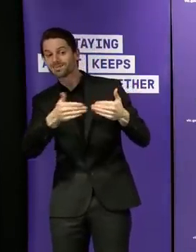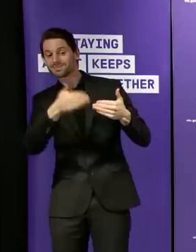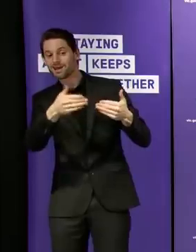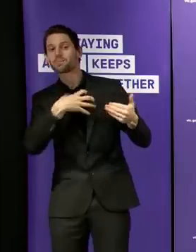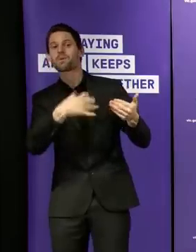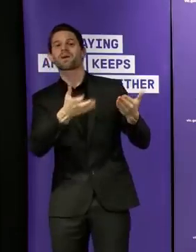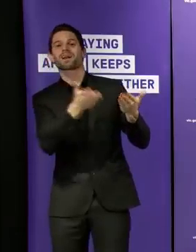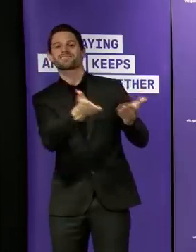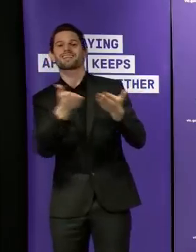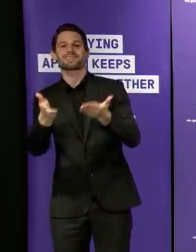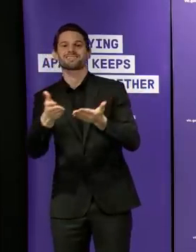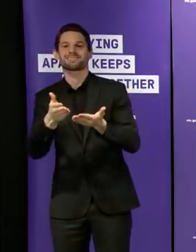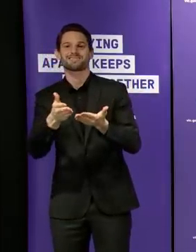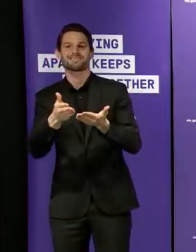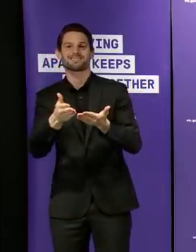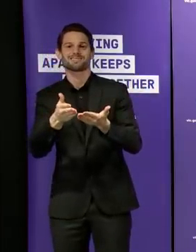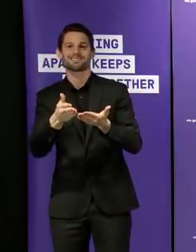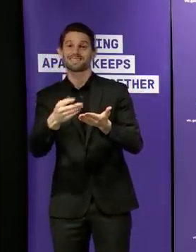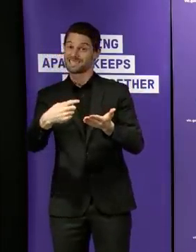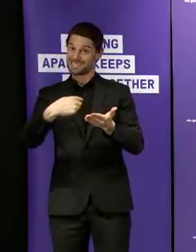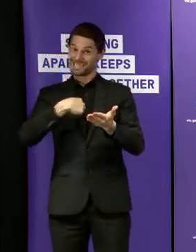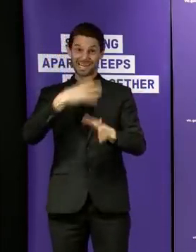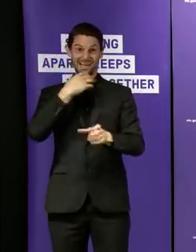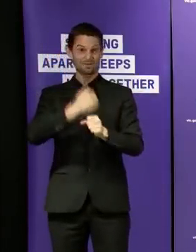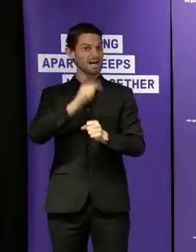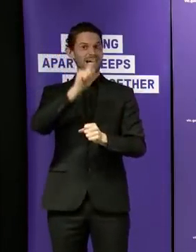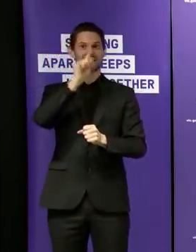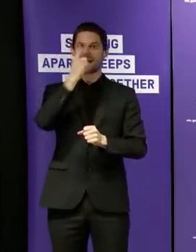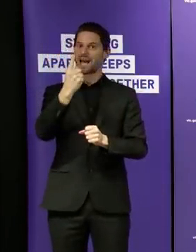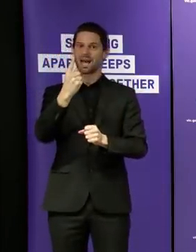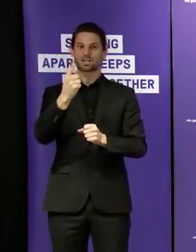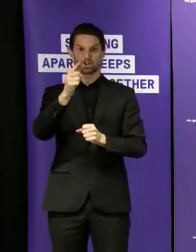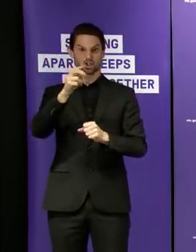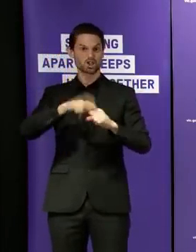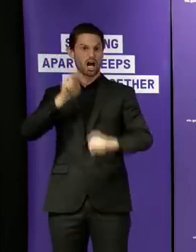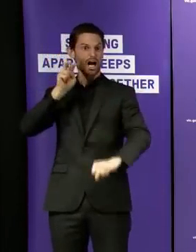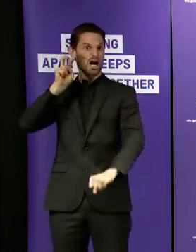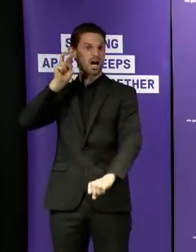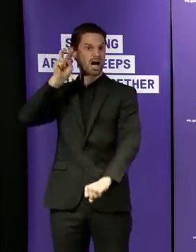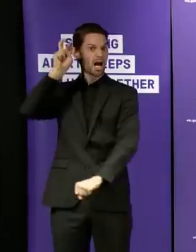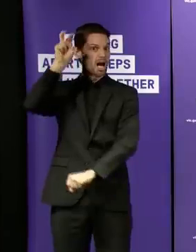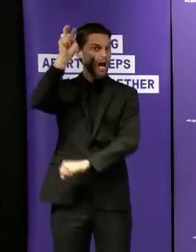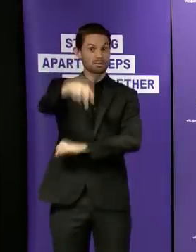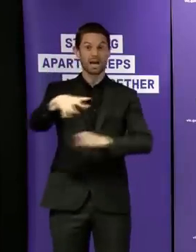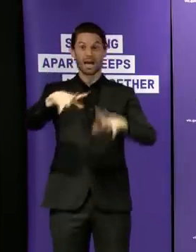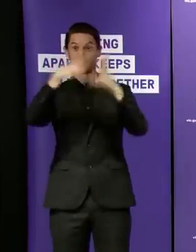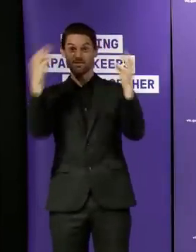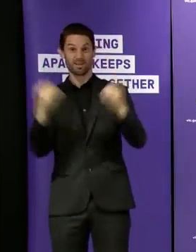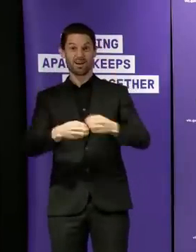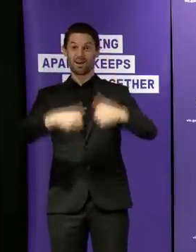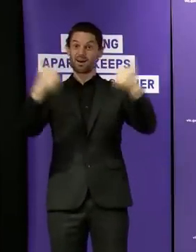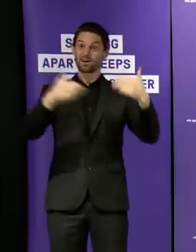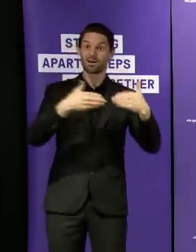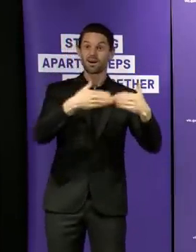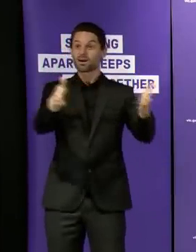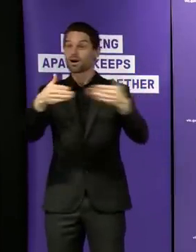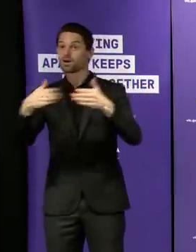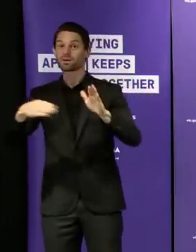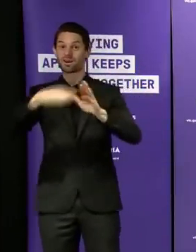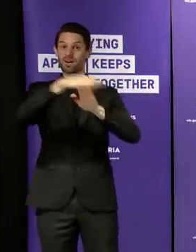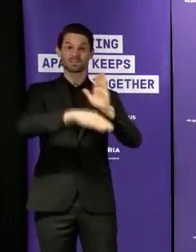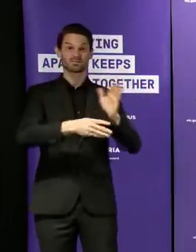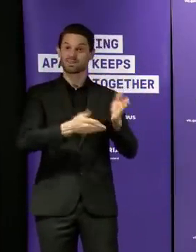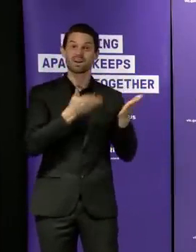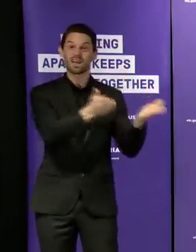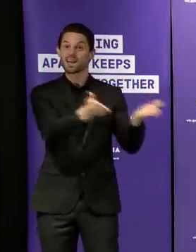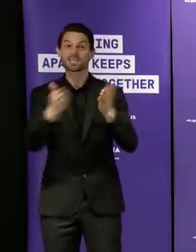You cannot run, you cannot sprint to COVID normal. You've got to do this in a measured, steady and